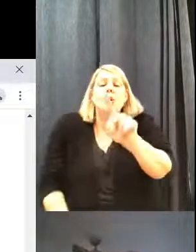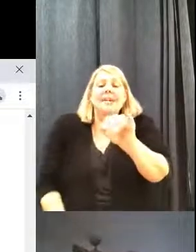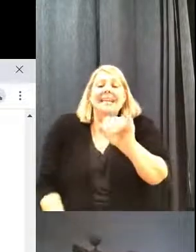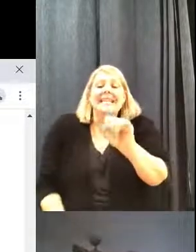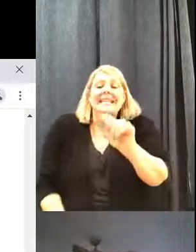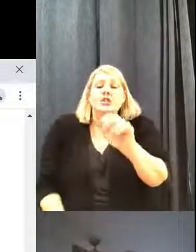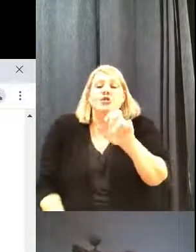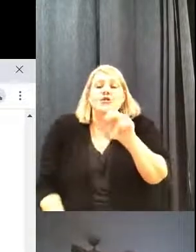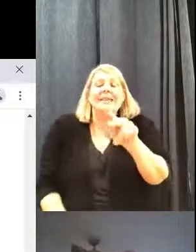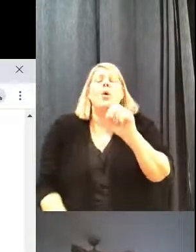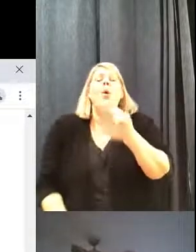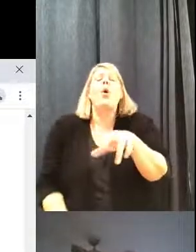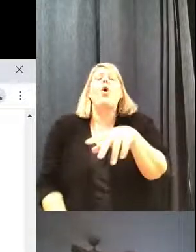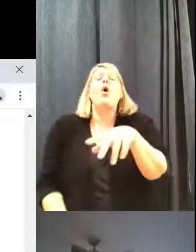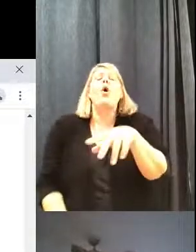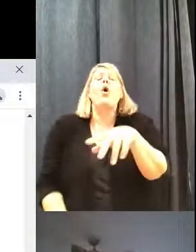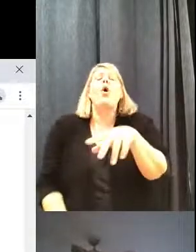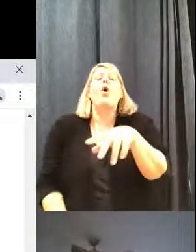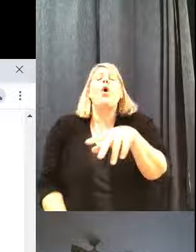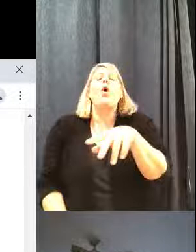are affiliated with.